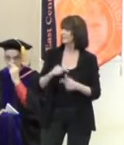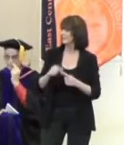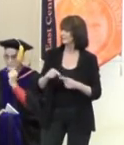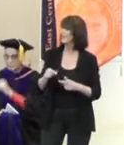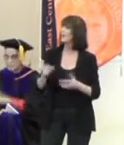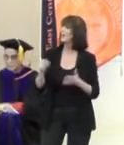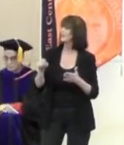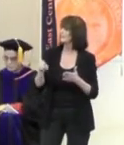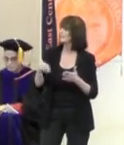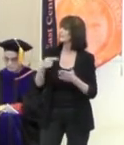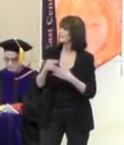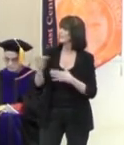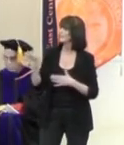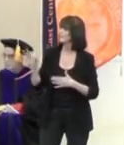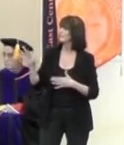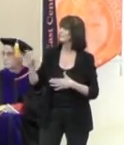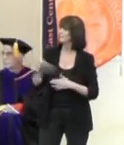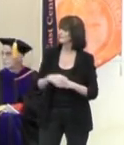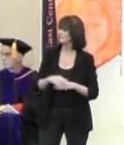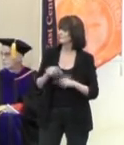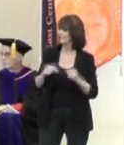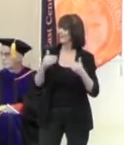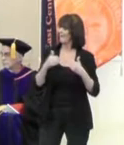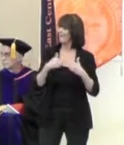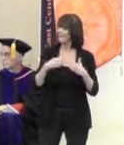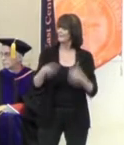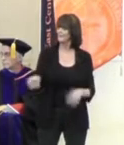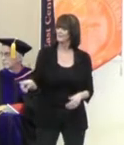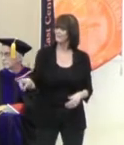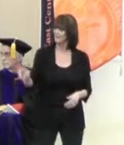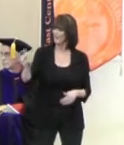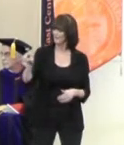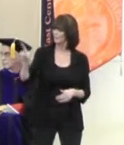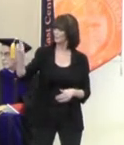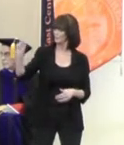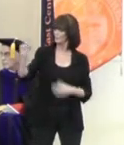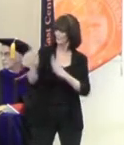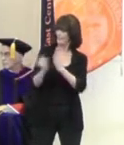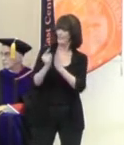year of 50. But I had 120 hours